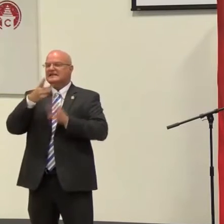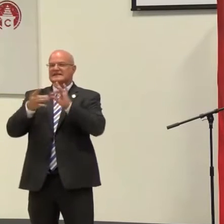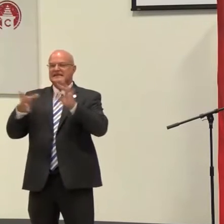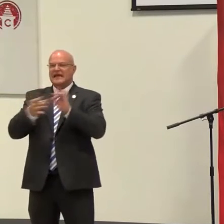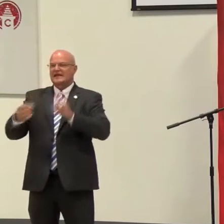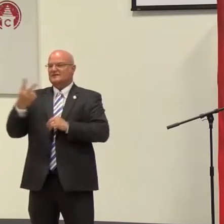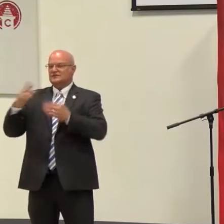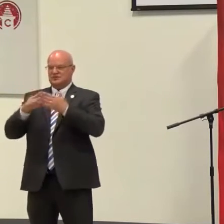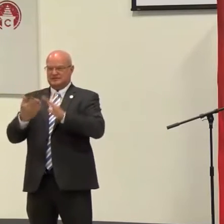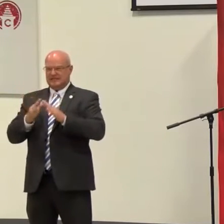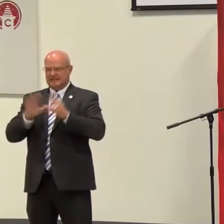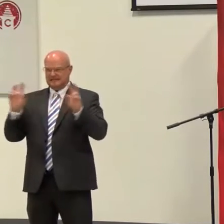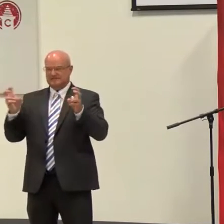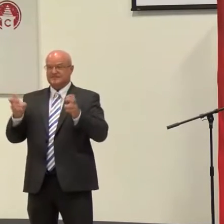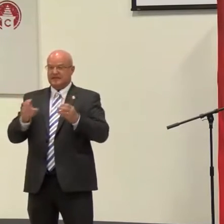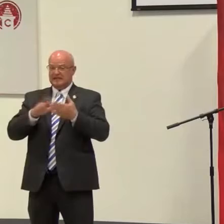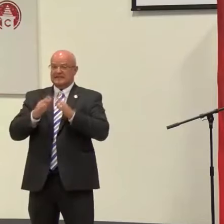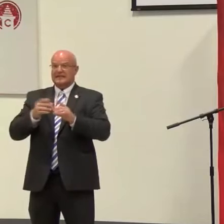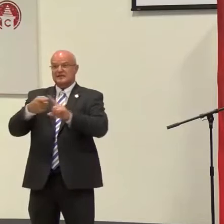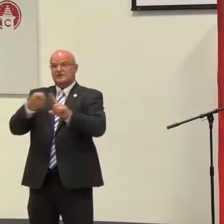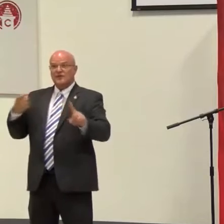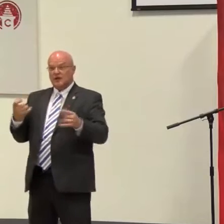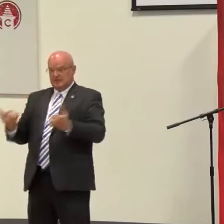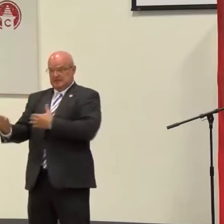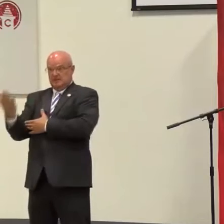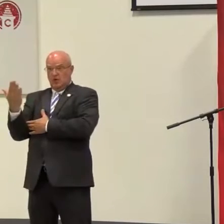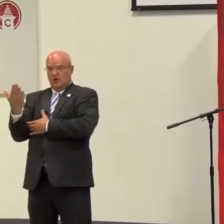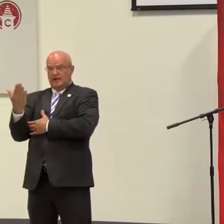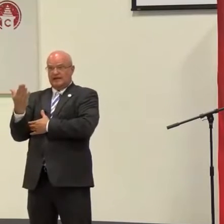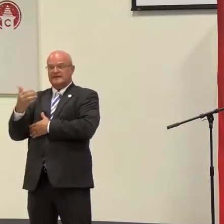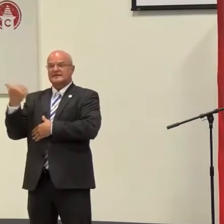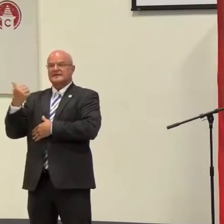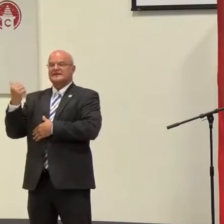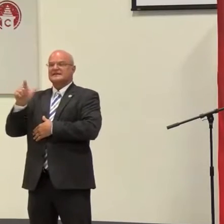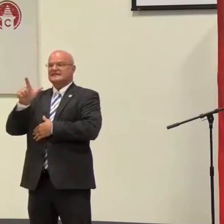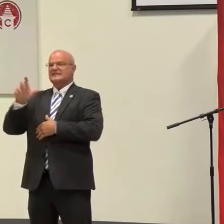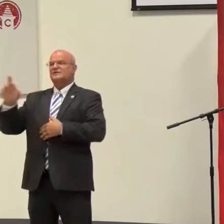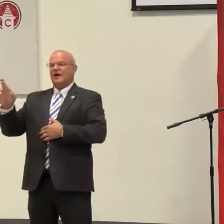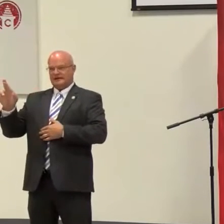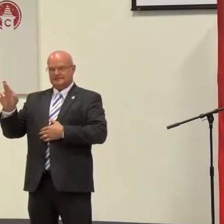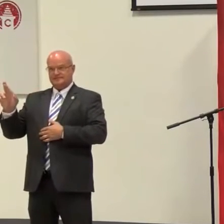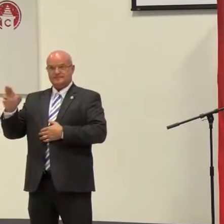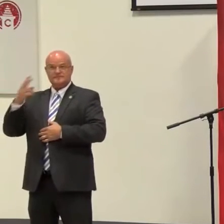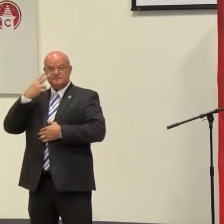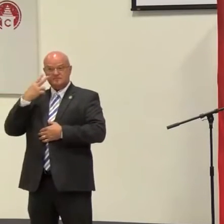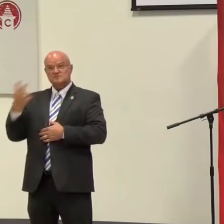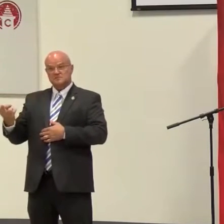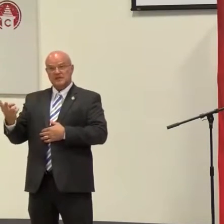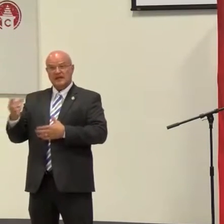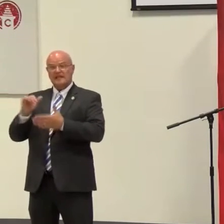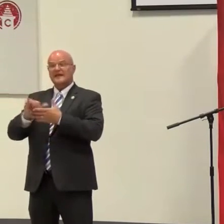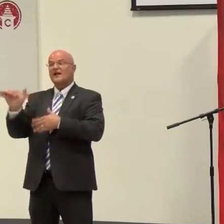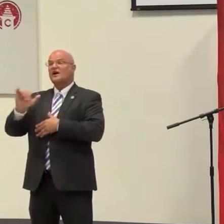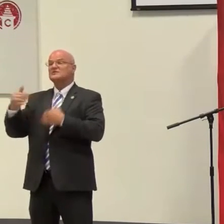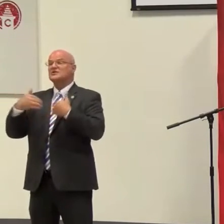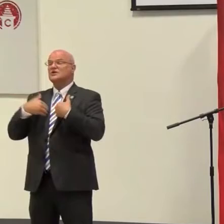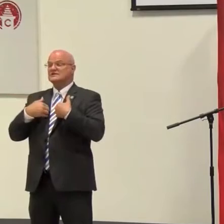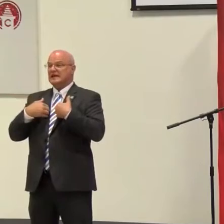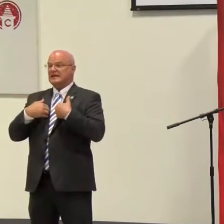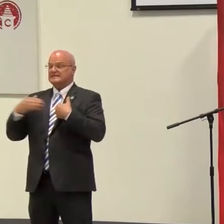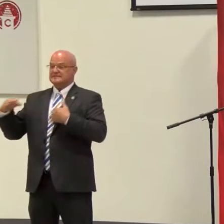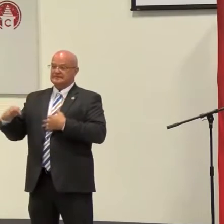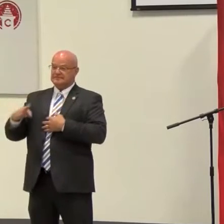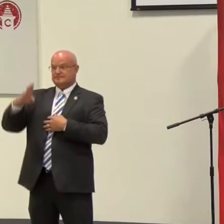next slide is the city that we came from this morning, which is the city of Little Rock. And you can see that it also has had